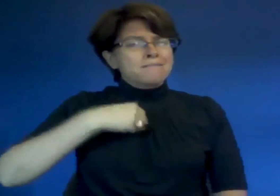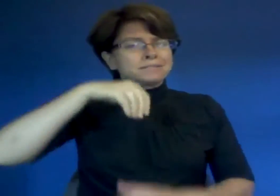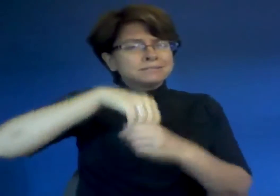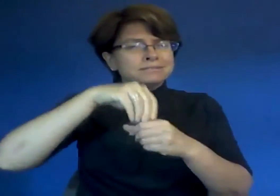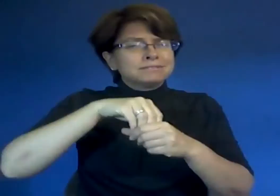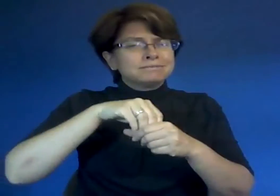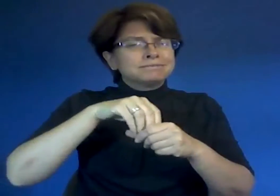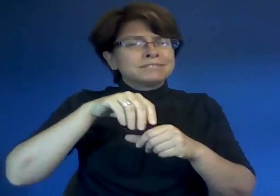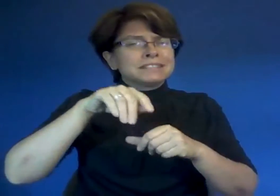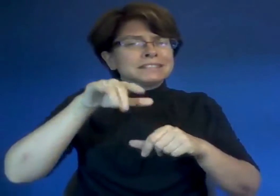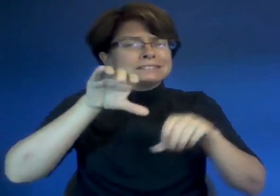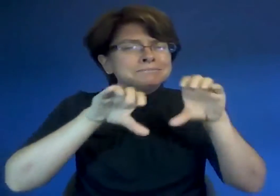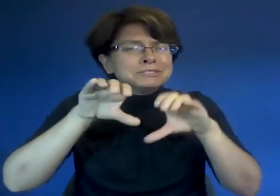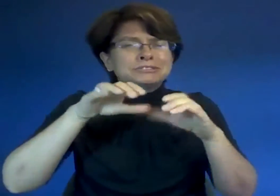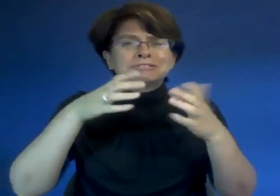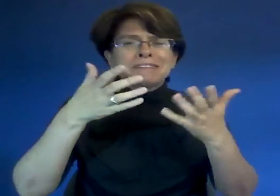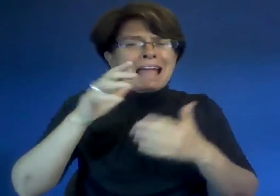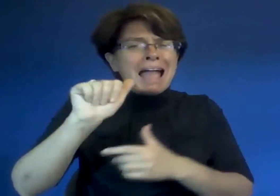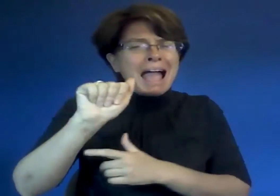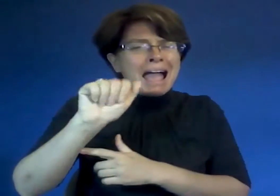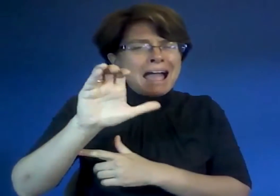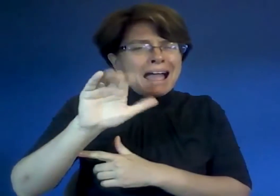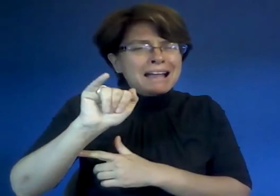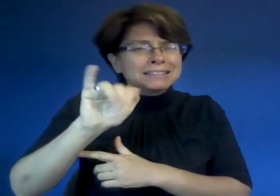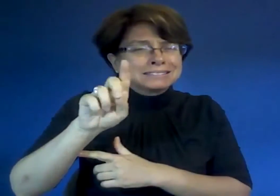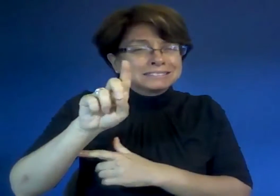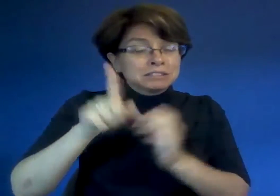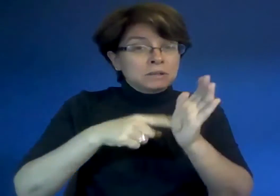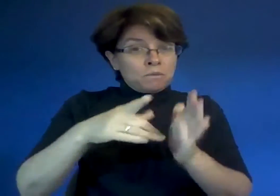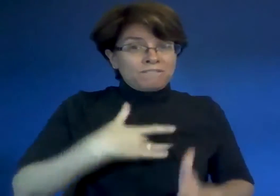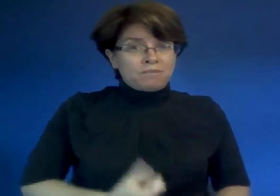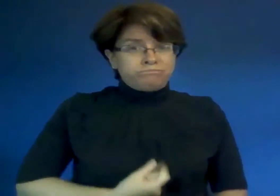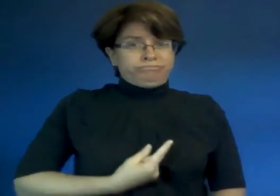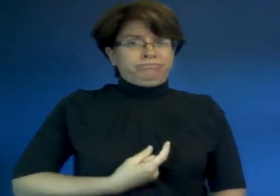much protein pass through to the small intestines more readily.